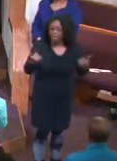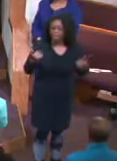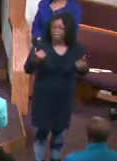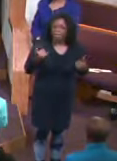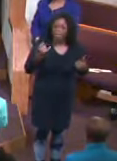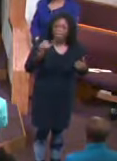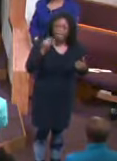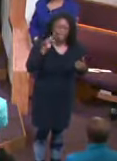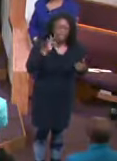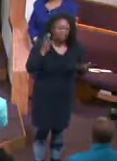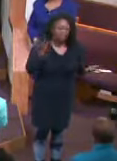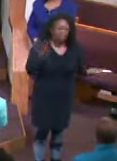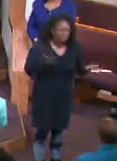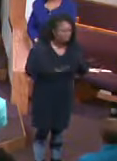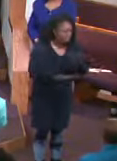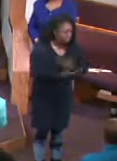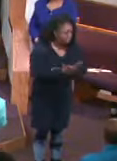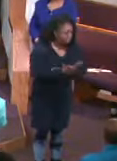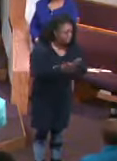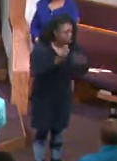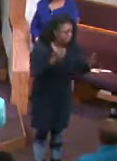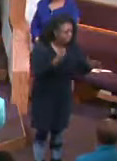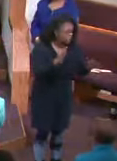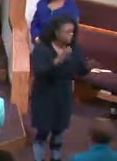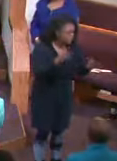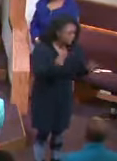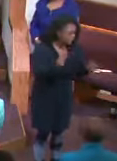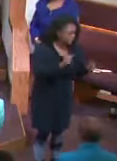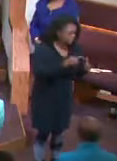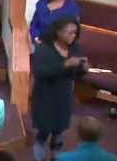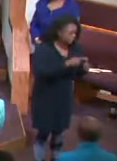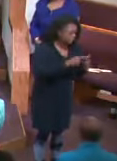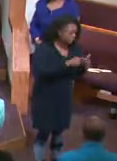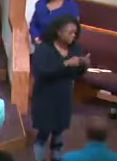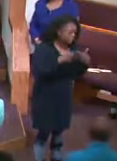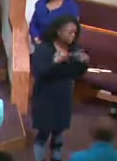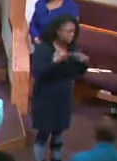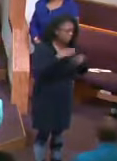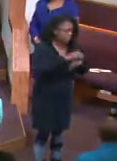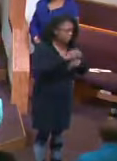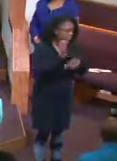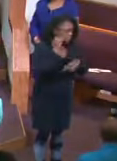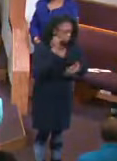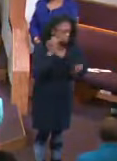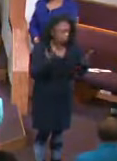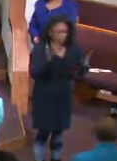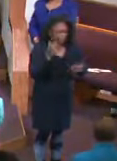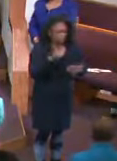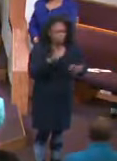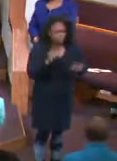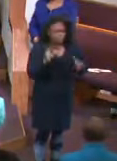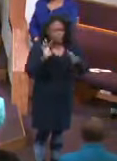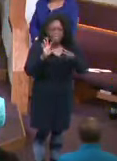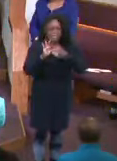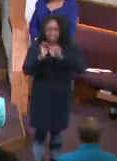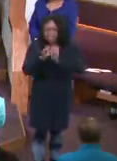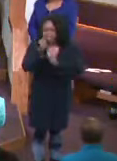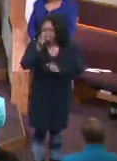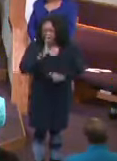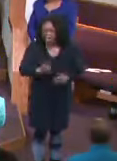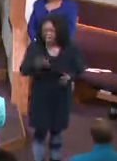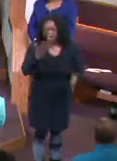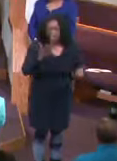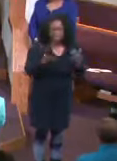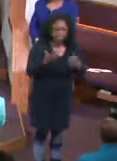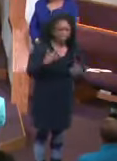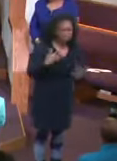this morning, you are saved, you have a church home, and maybe you just need to reconnect with God. Maybe you